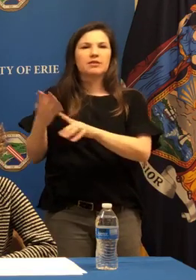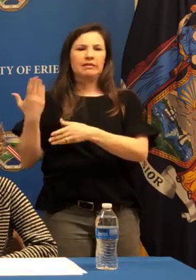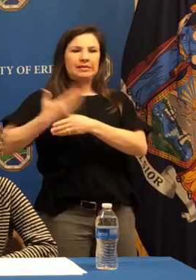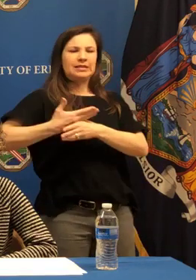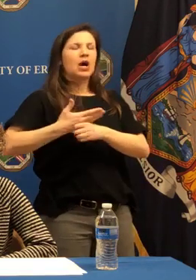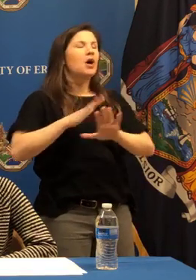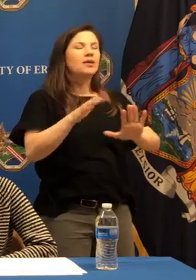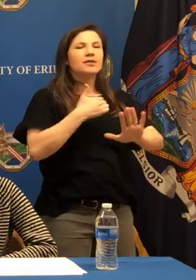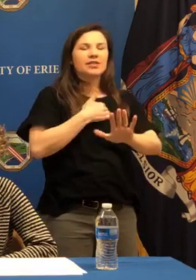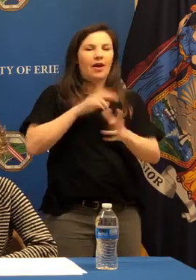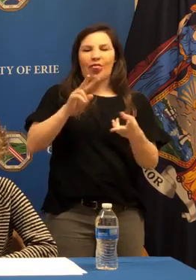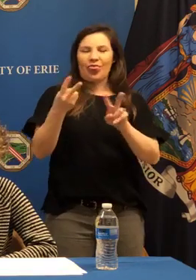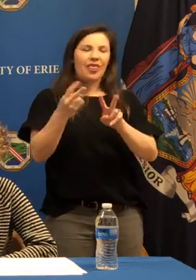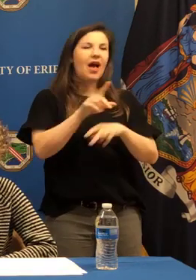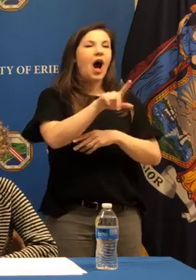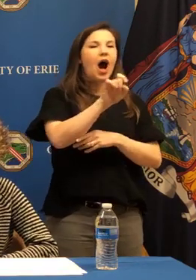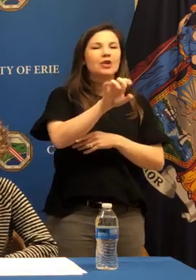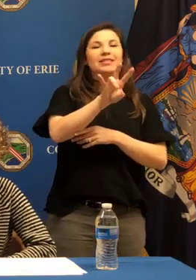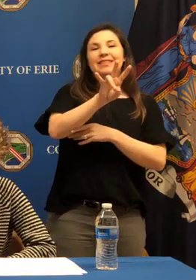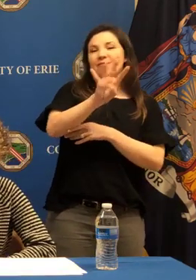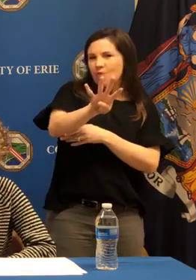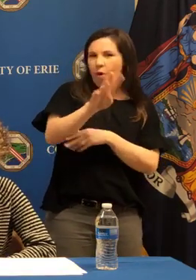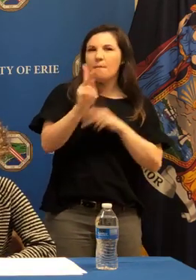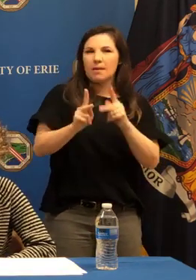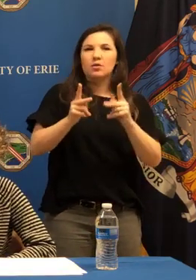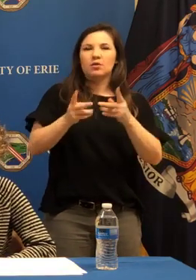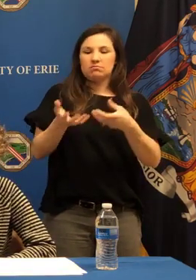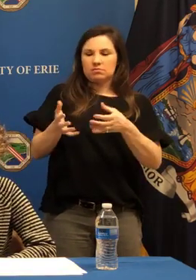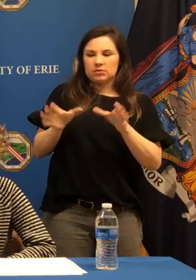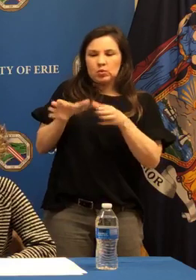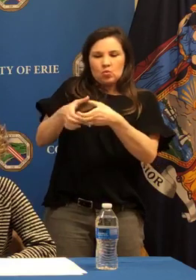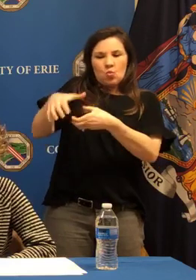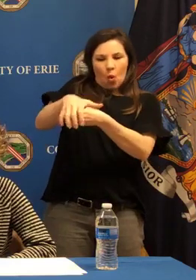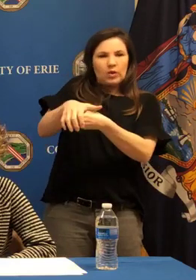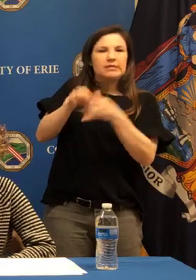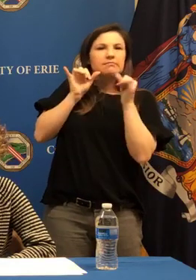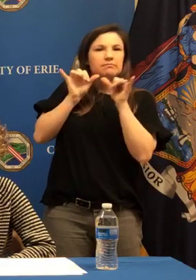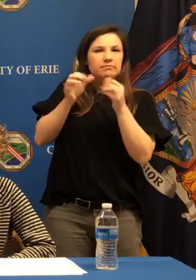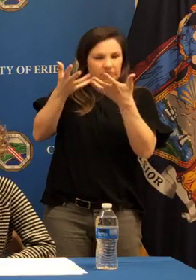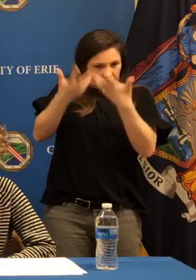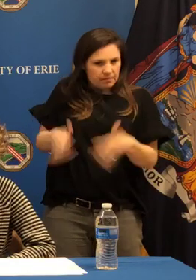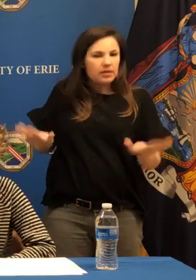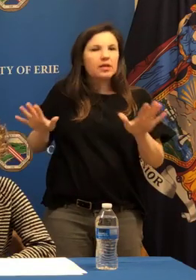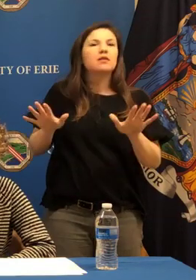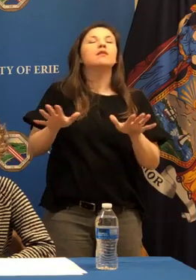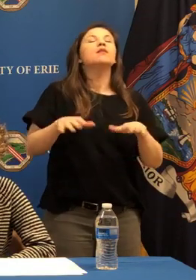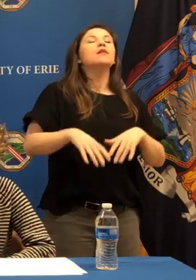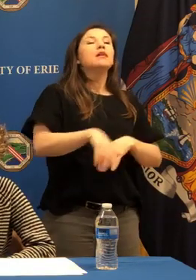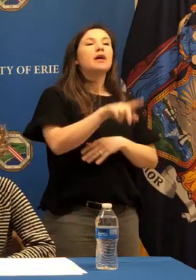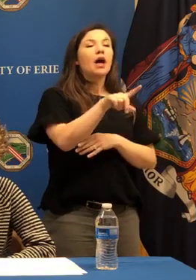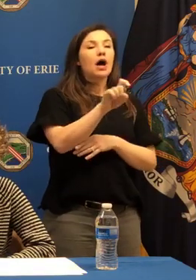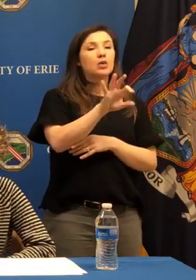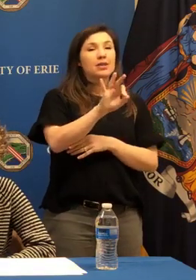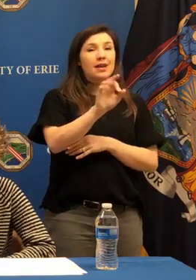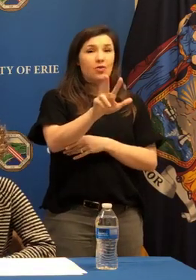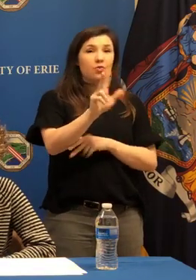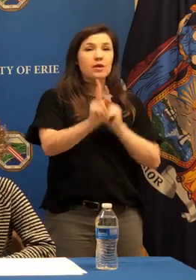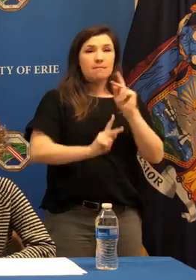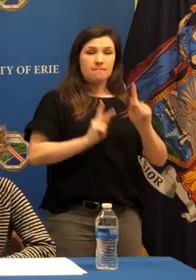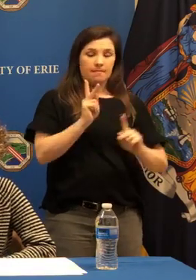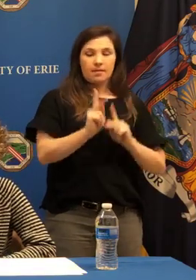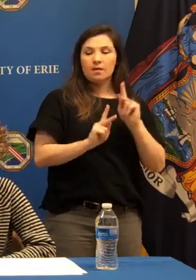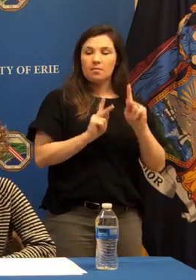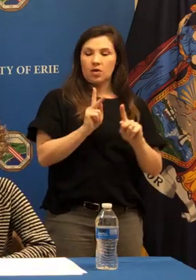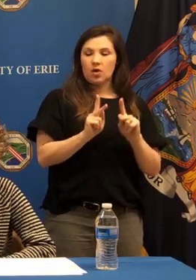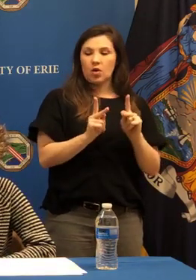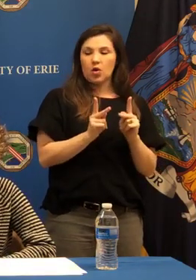following, 174 people who completed quarantine, and there are currently 193 people who